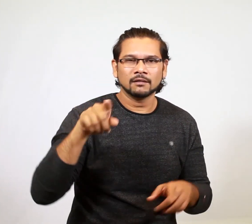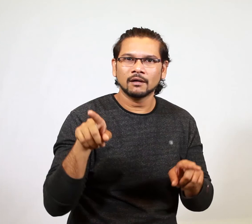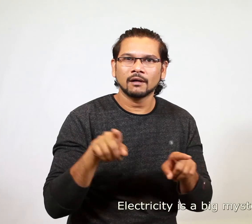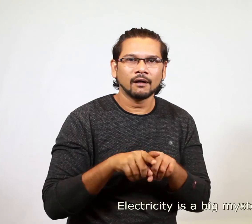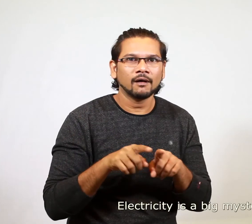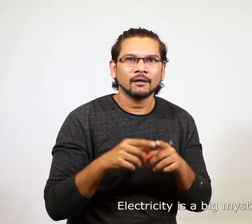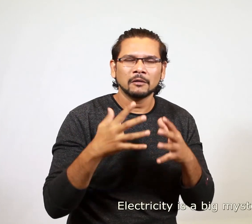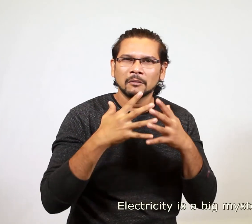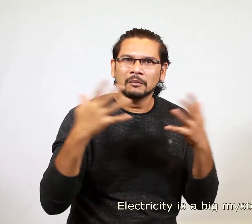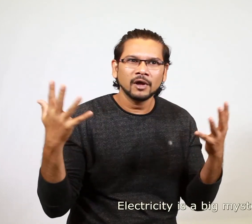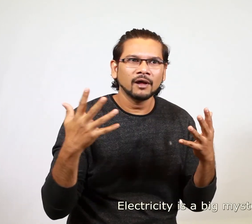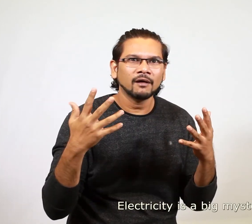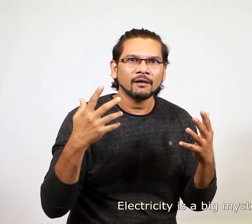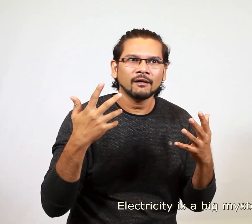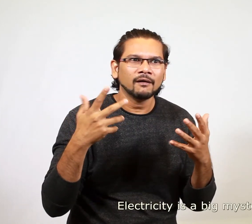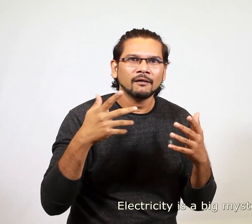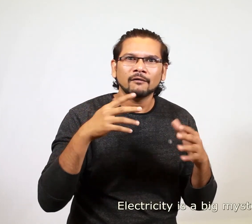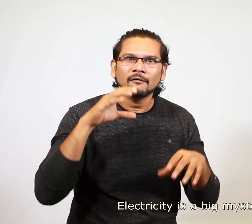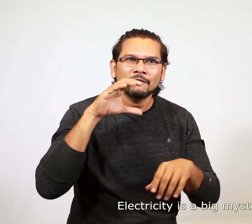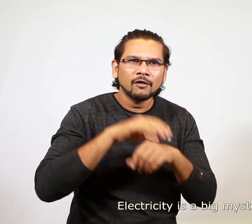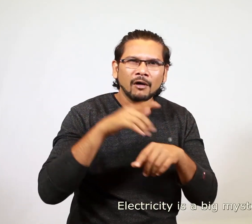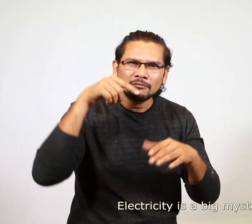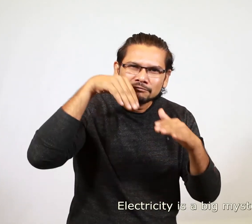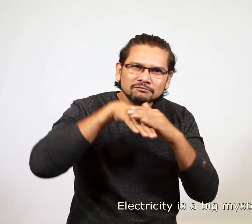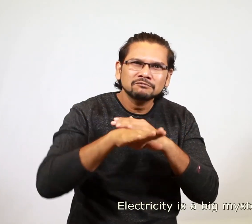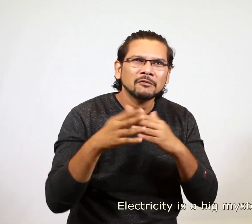Electricity is a big mystery.